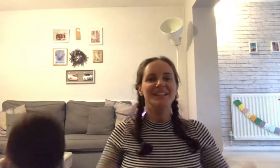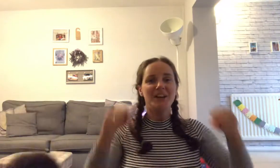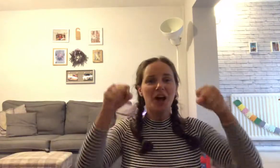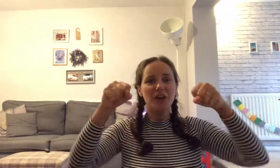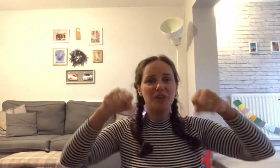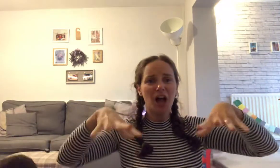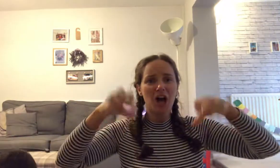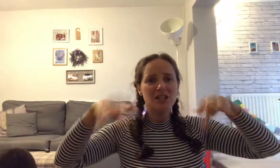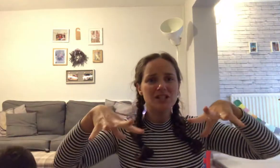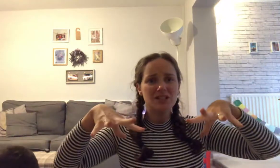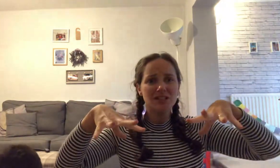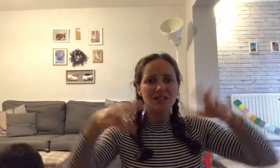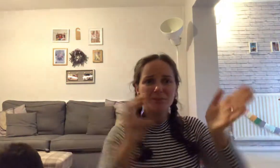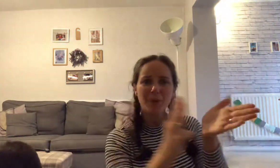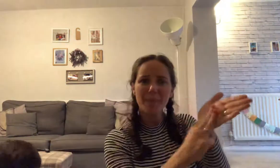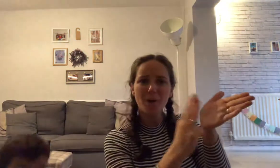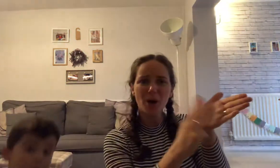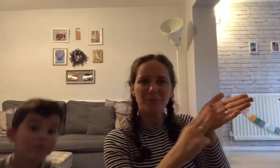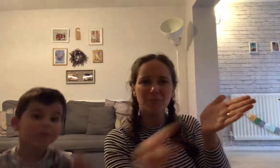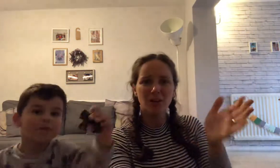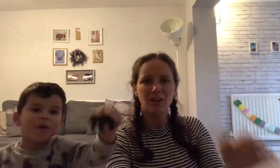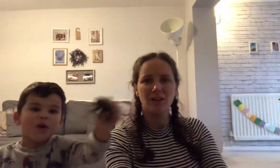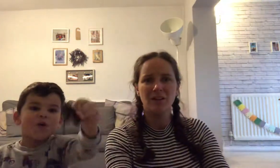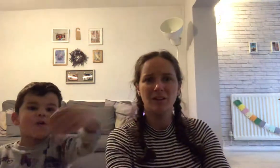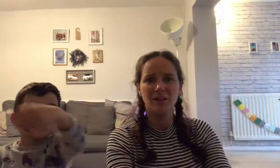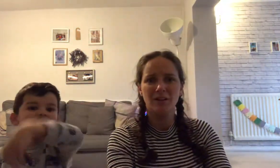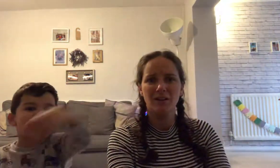Yeah. I've lost my mum.